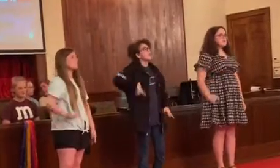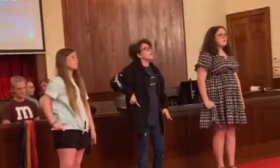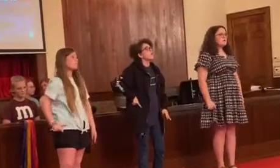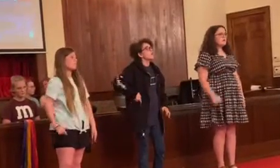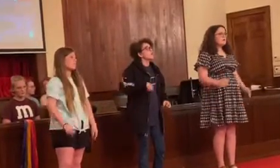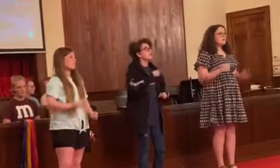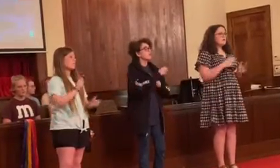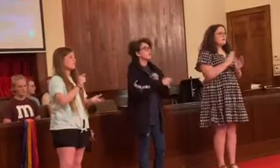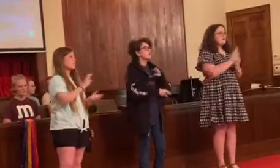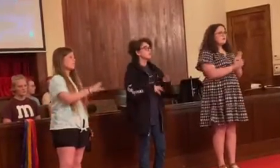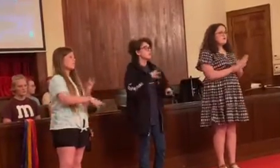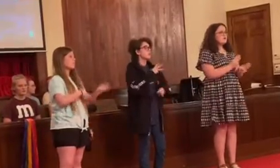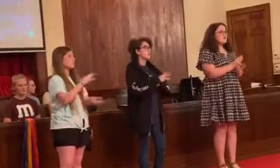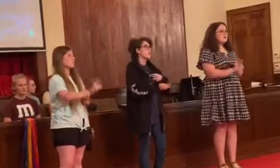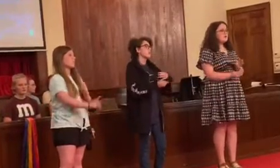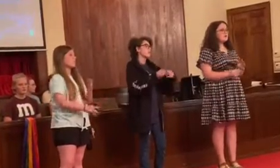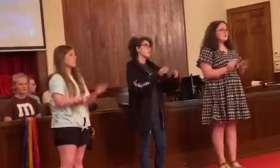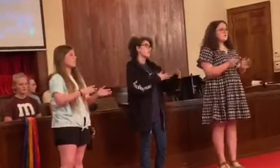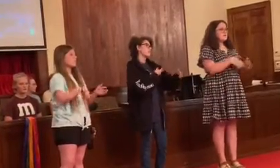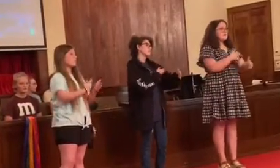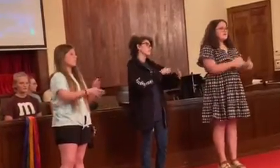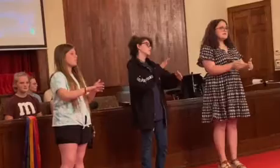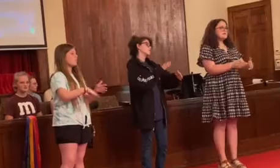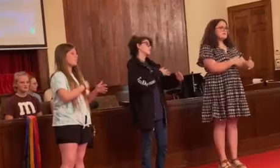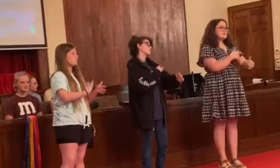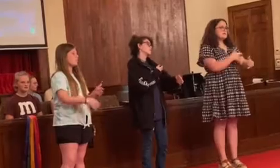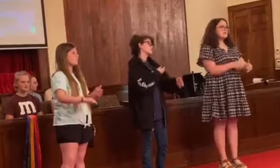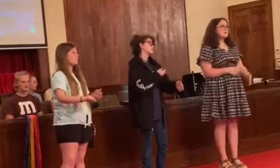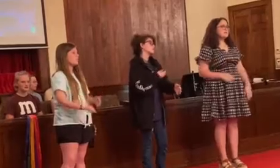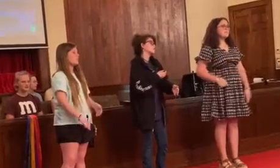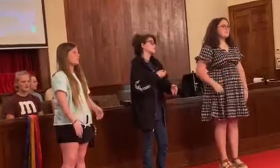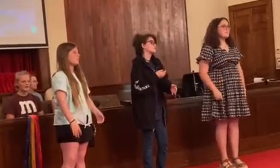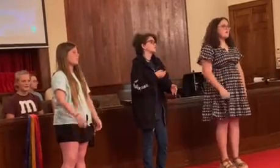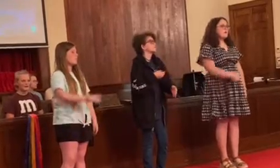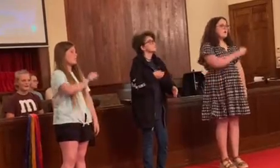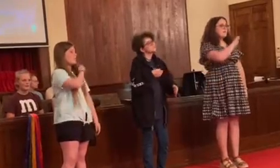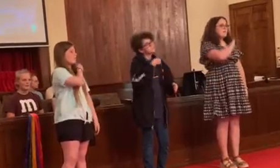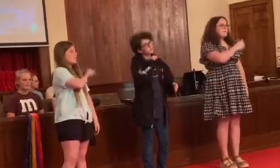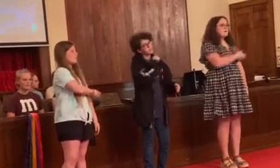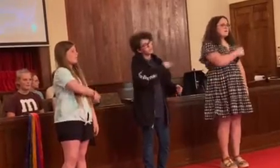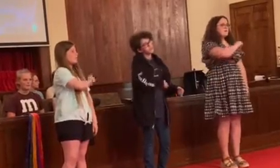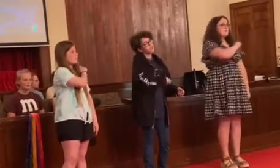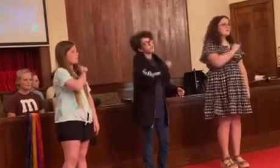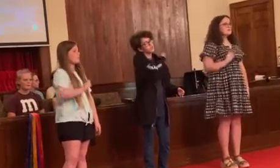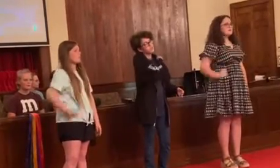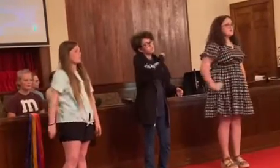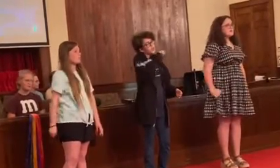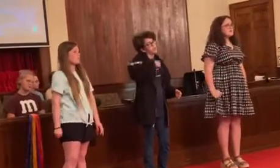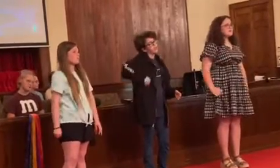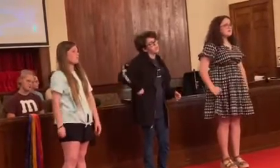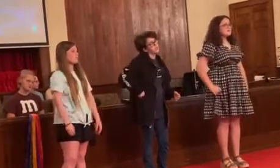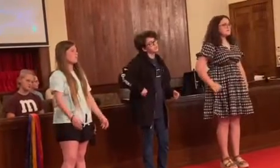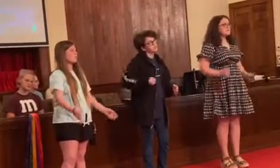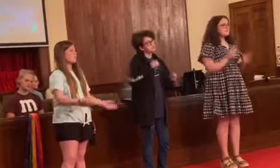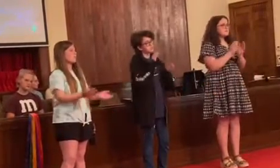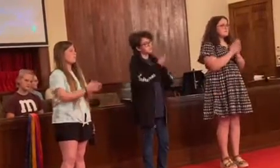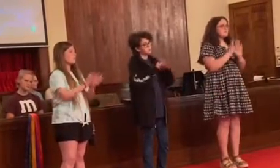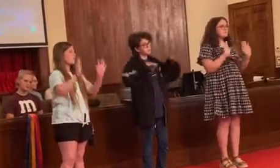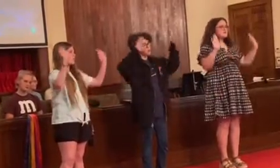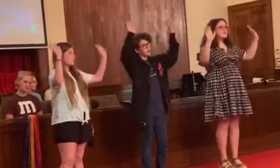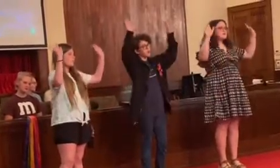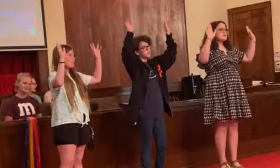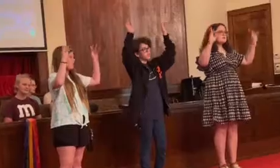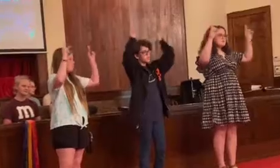the Lord of all the earth, let us see Power and majesty,